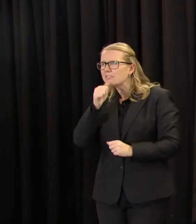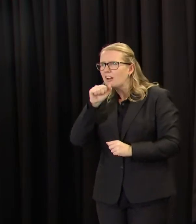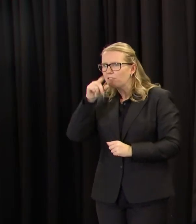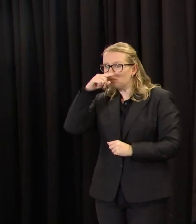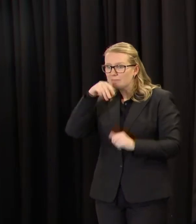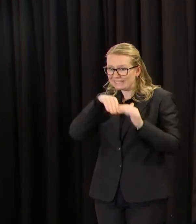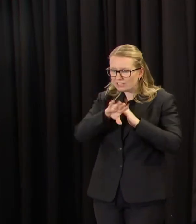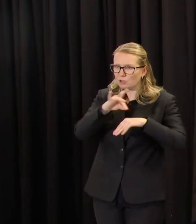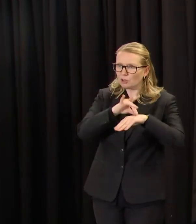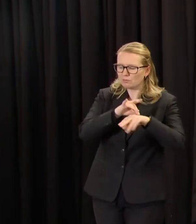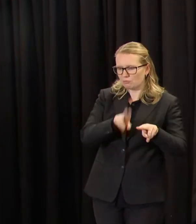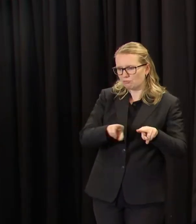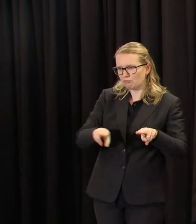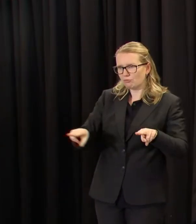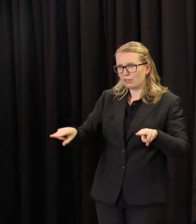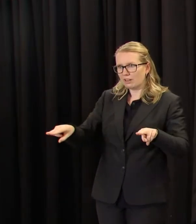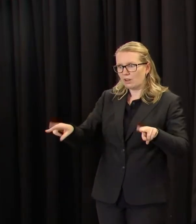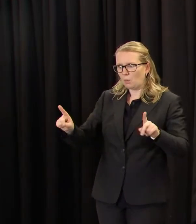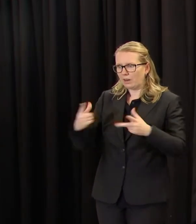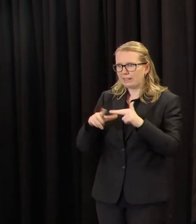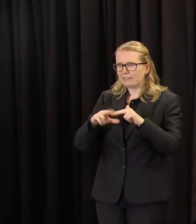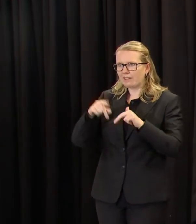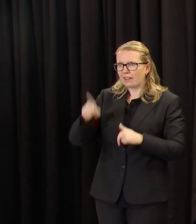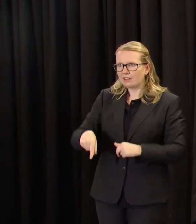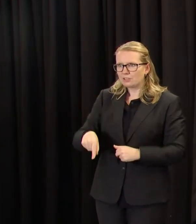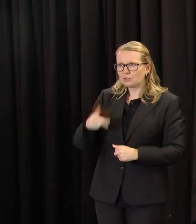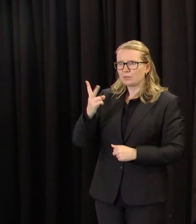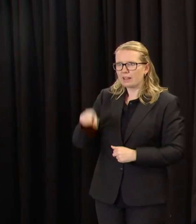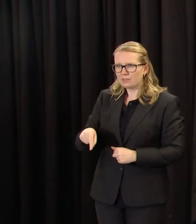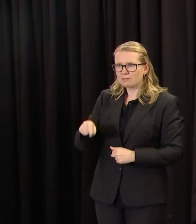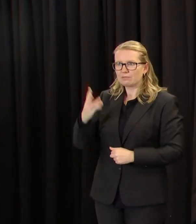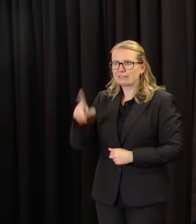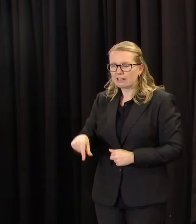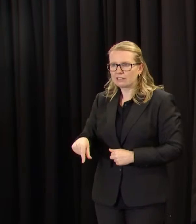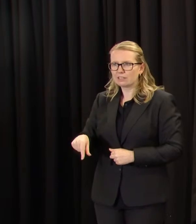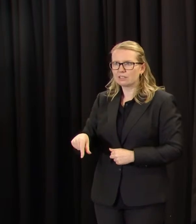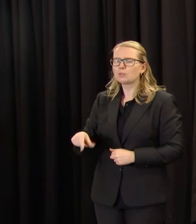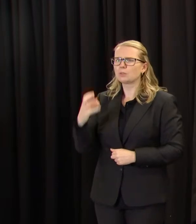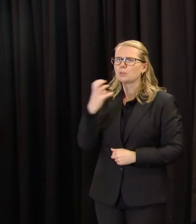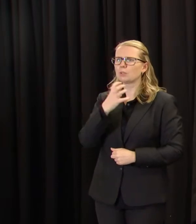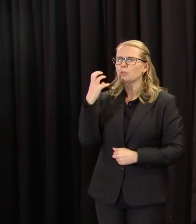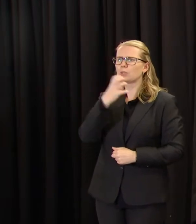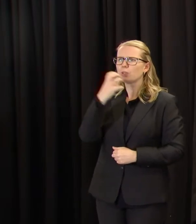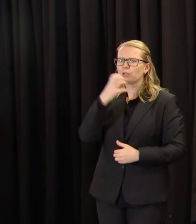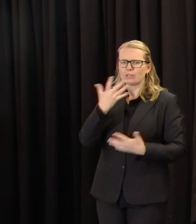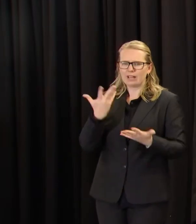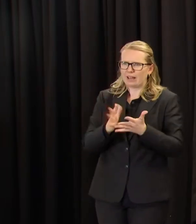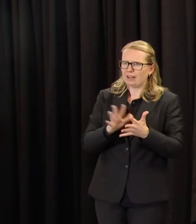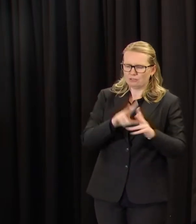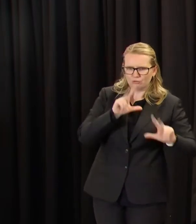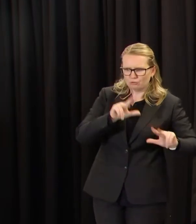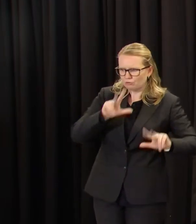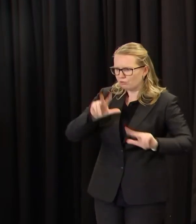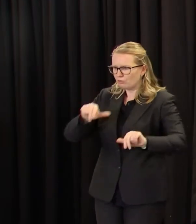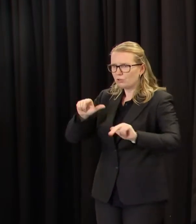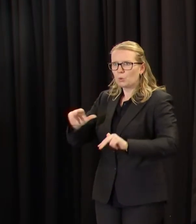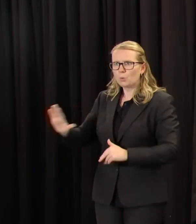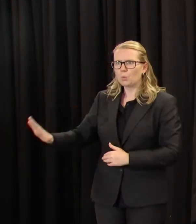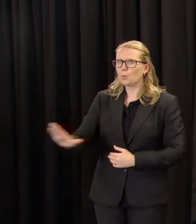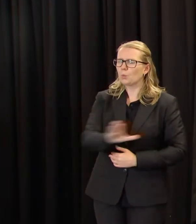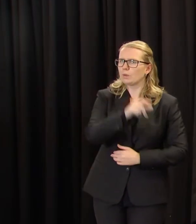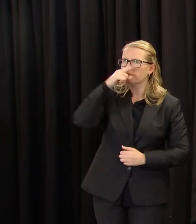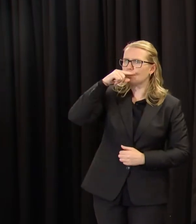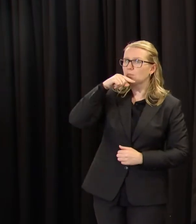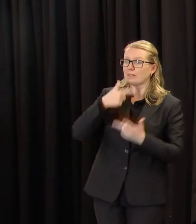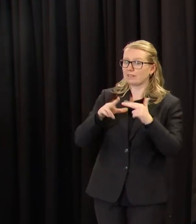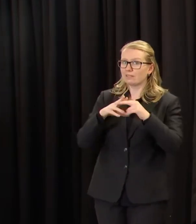You start having thousands of people in hospital, it is horrendous. absolutely horrendous. Now, if we had another option, we'd